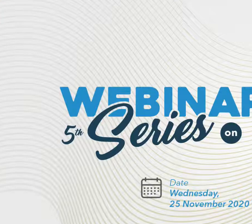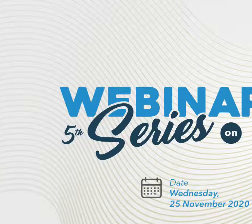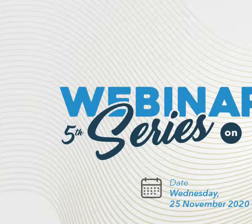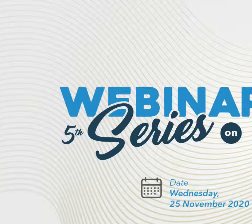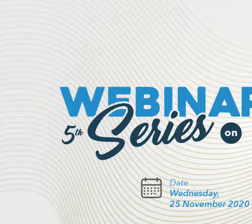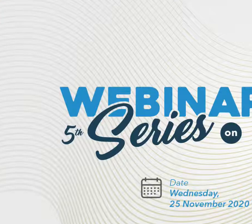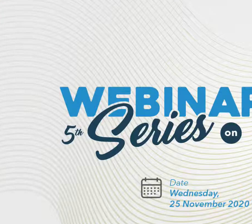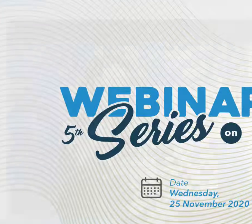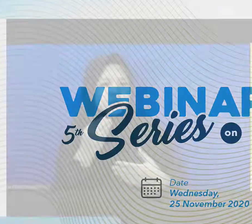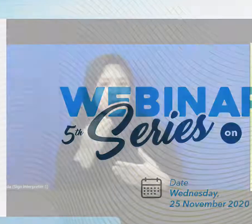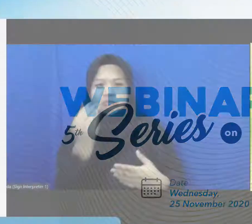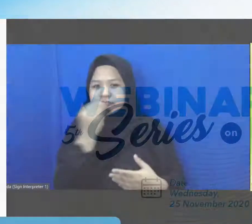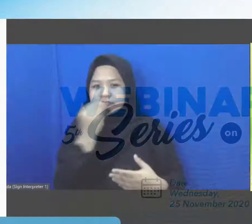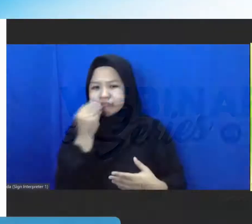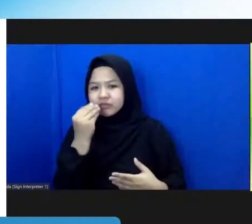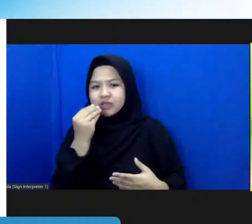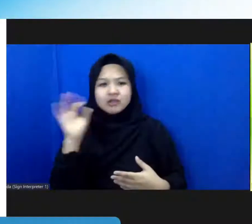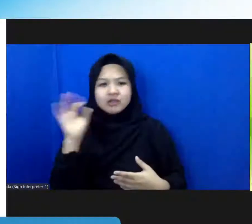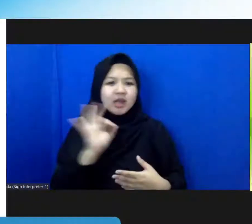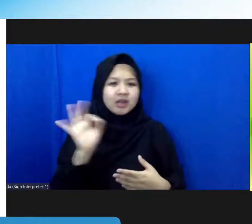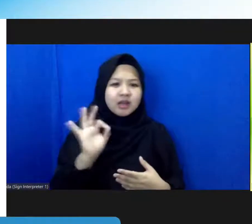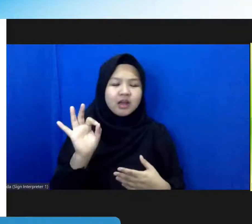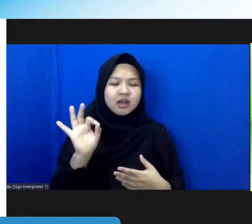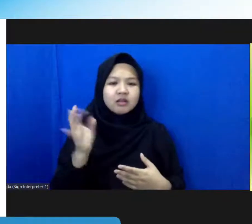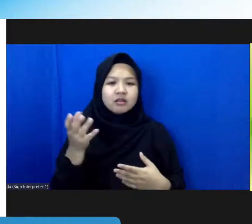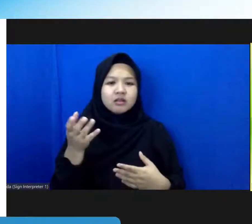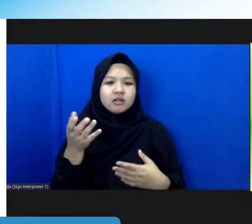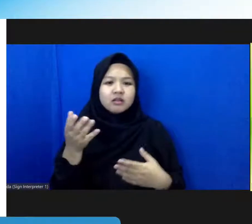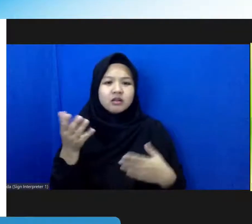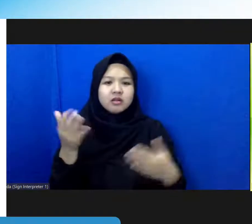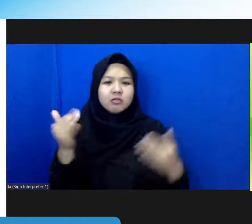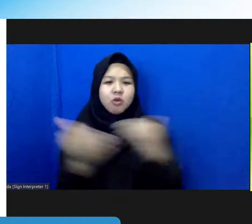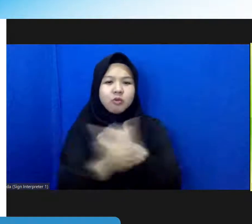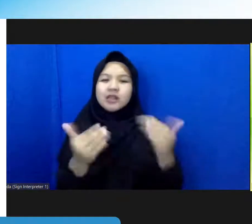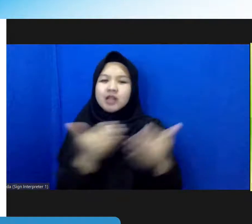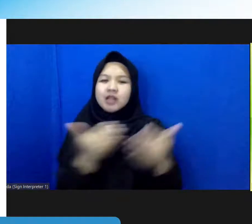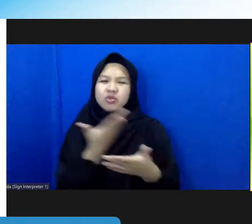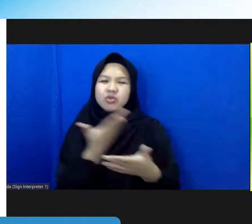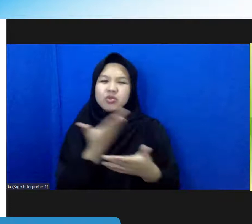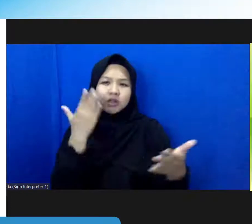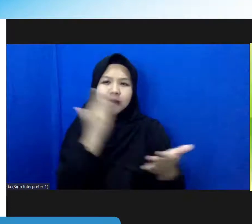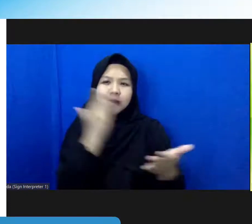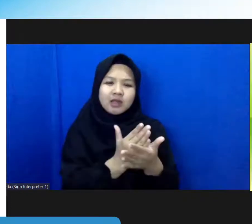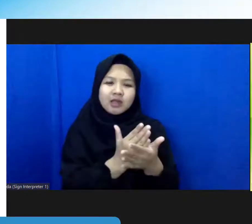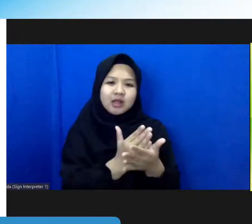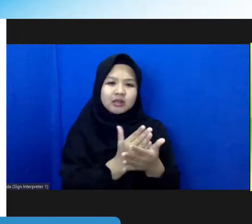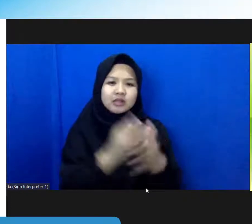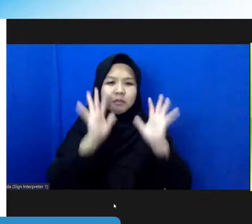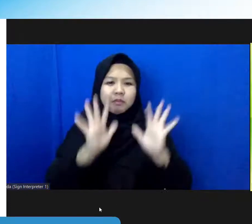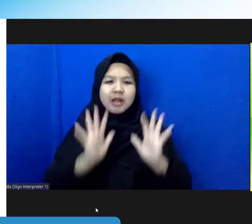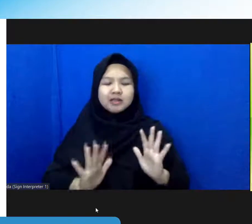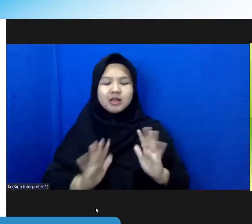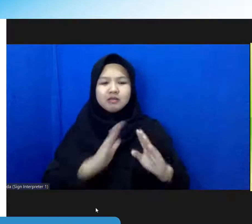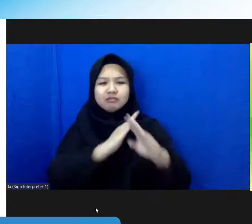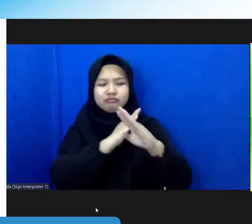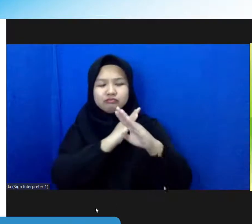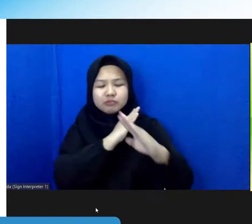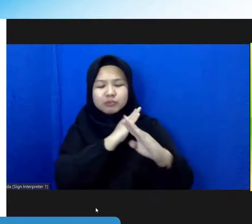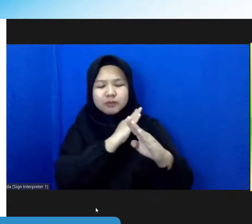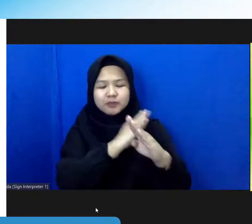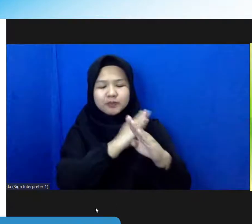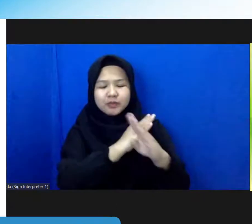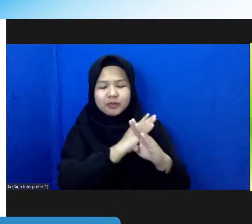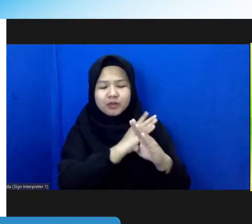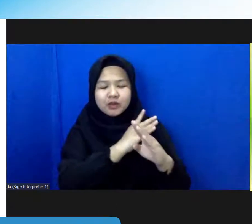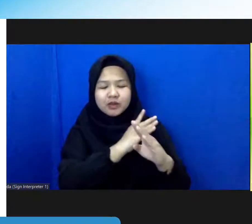no food, limited mobility, a lot of restrictions in a lot of things.